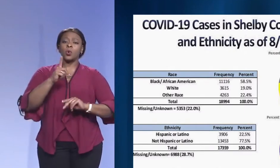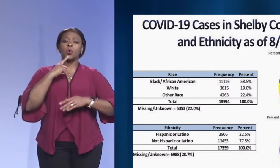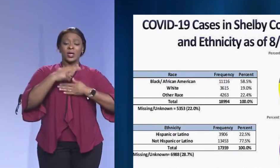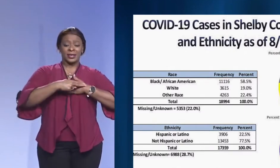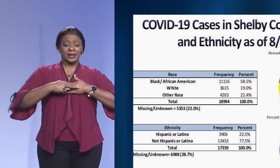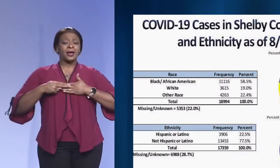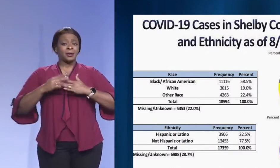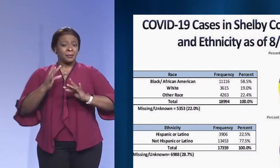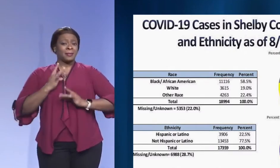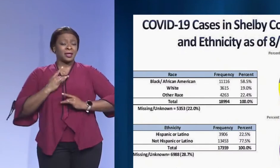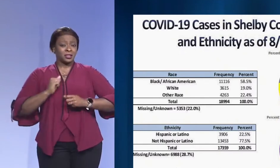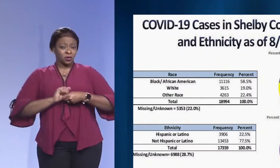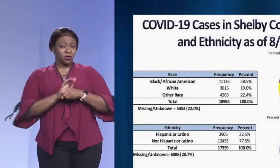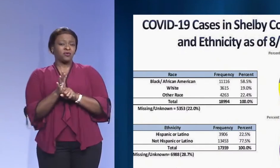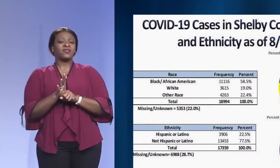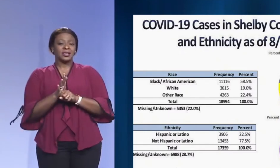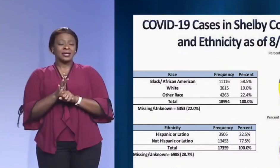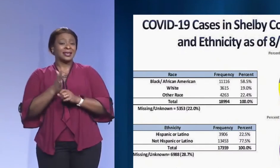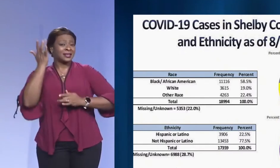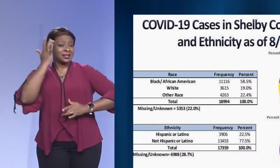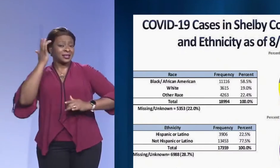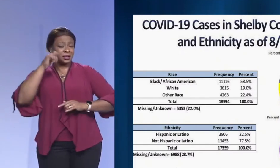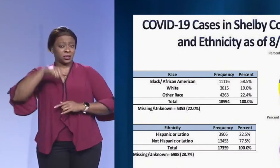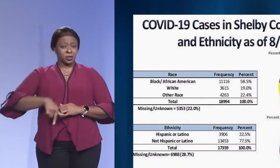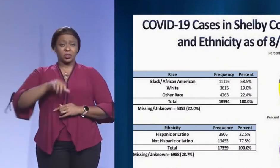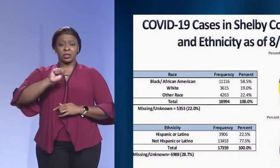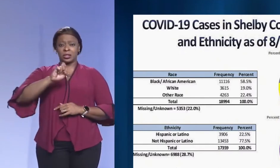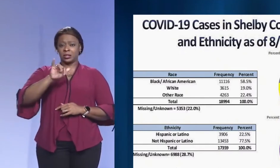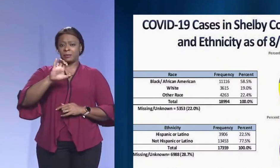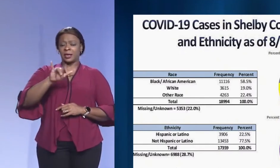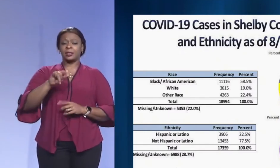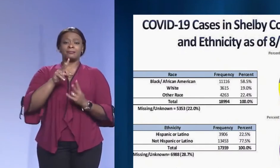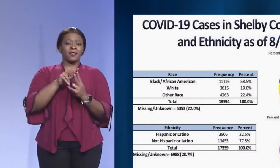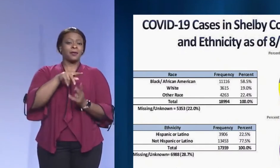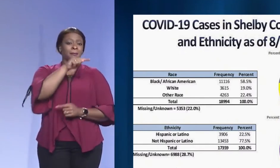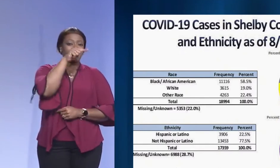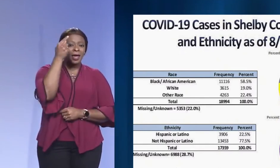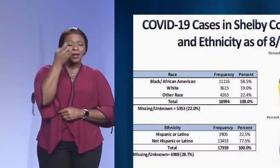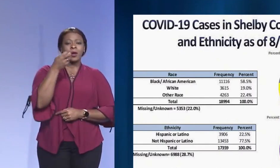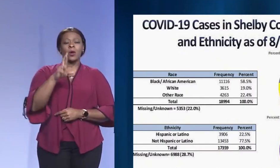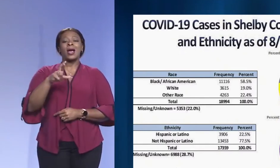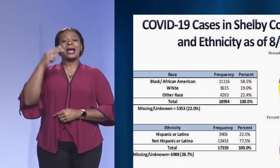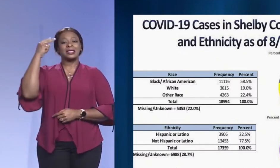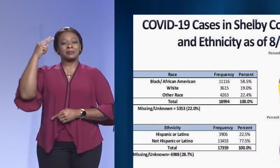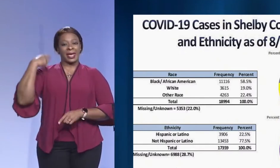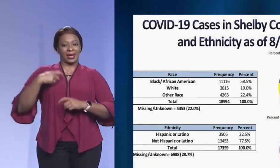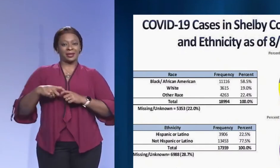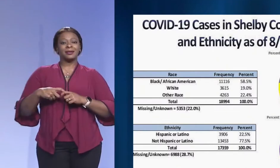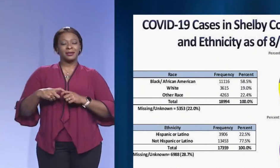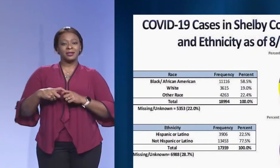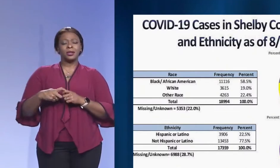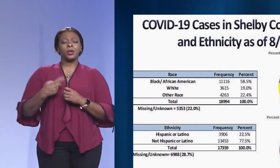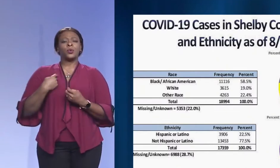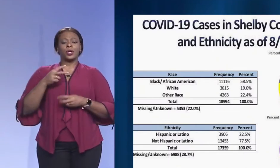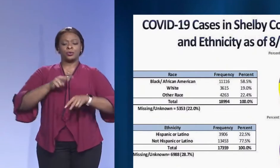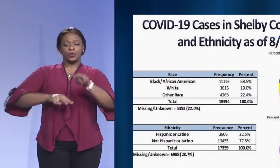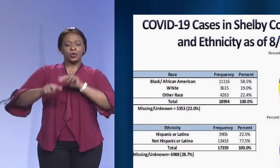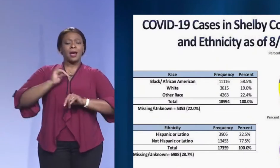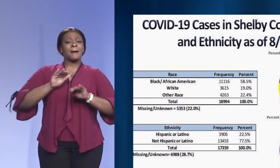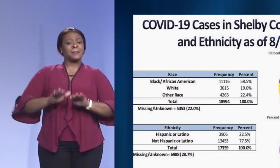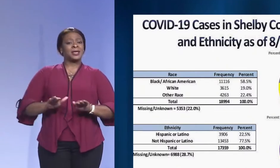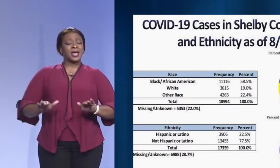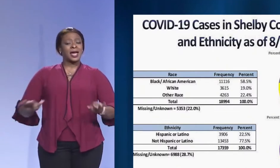diagnosed with COVID-19 disease in Shelby County are either Black or Hispanic. When we look at our